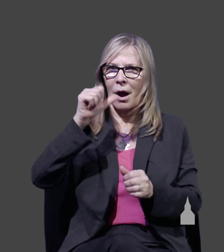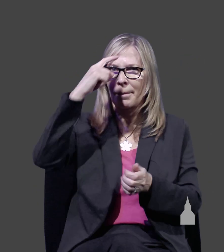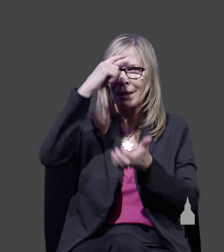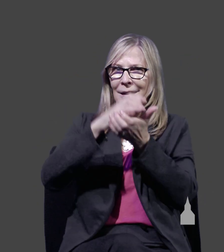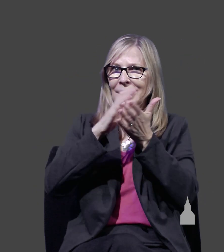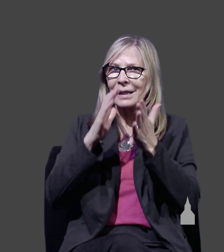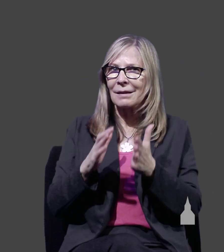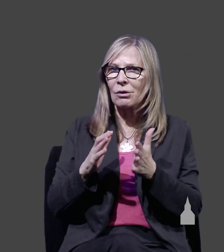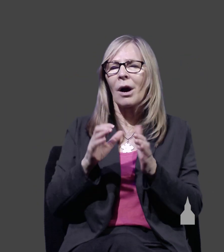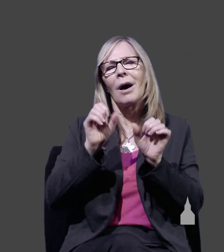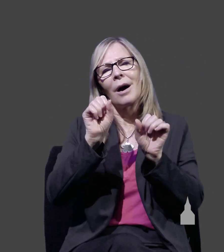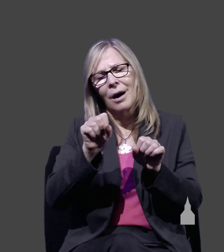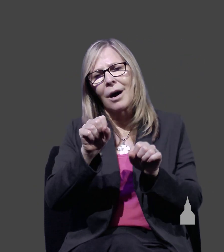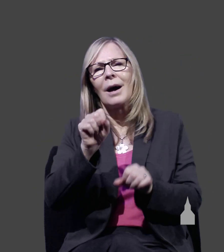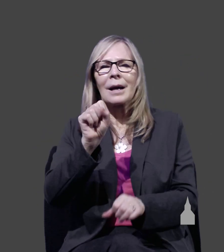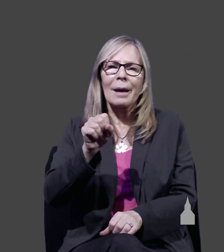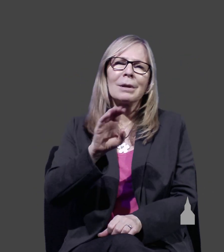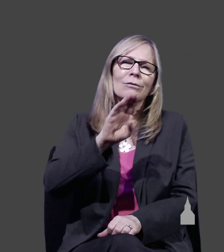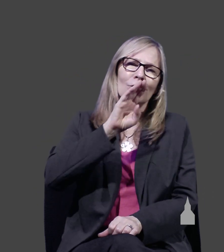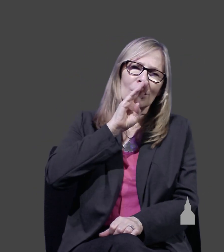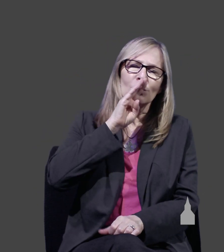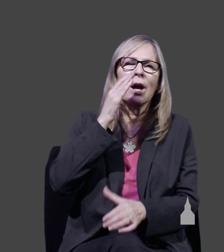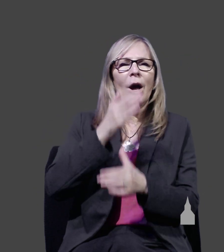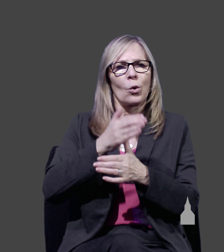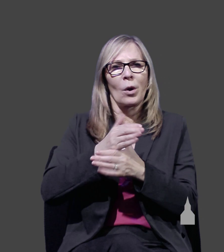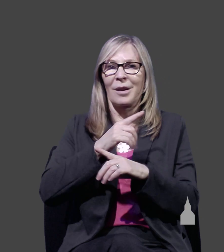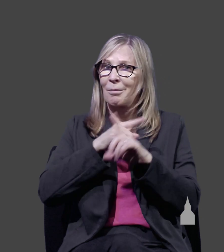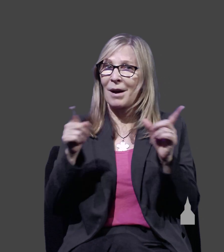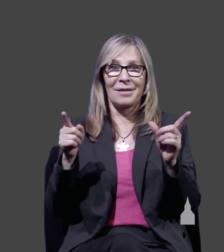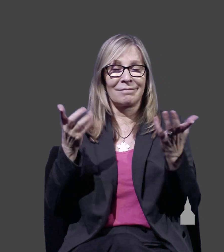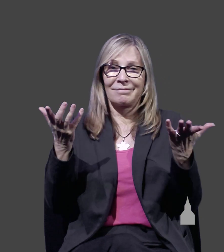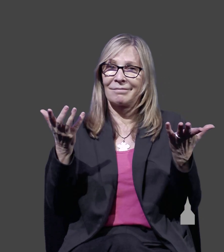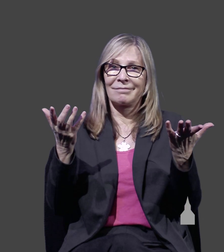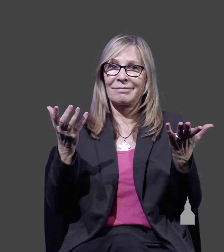be frustrating and annoying, but so can Christians.